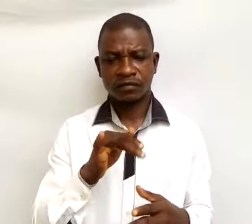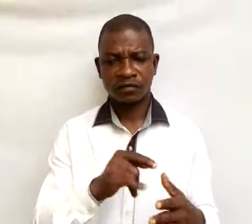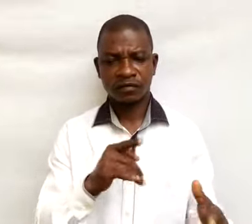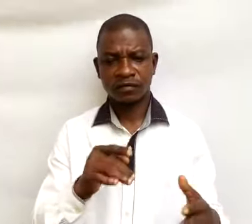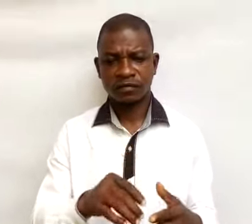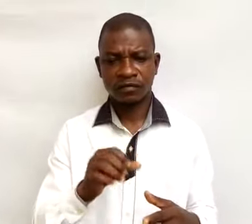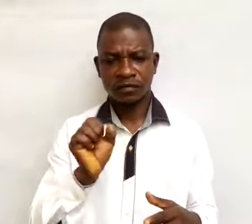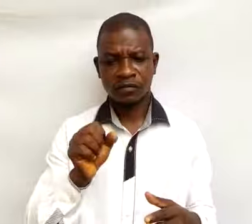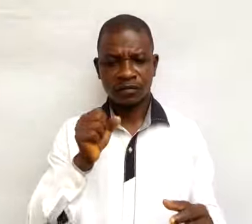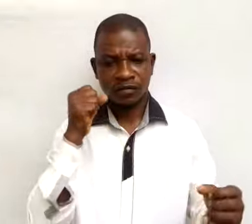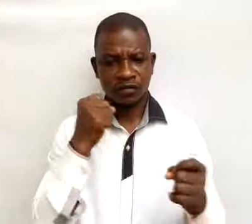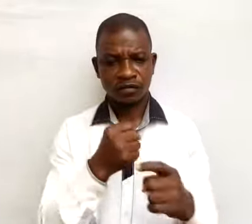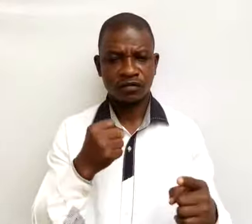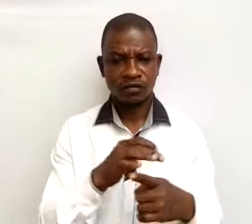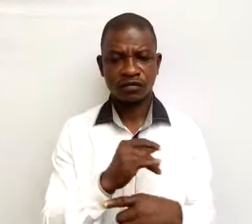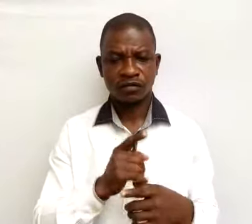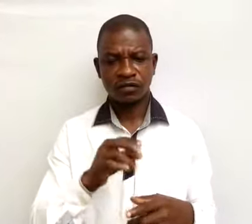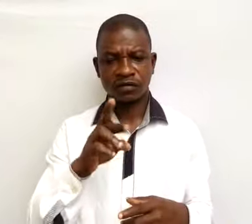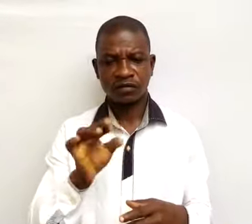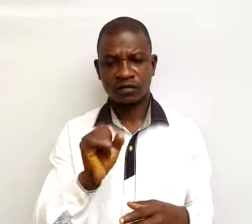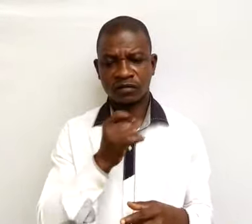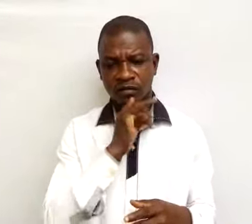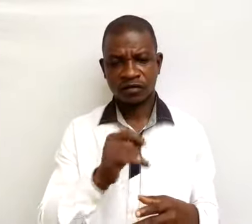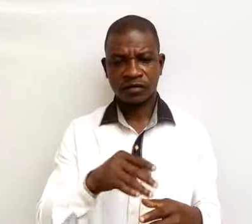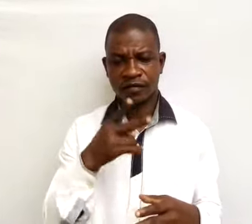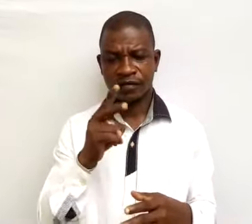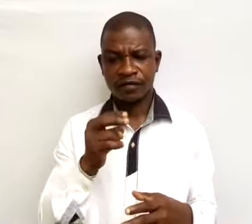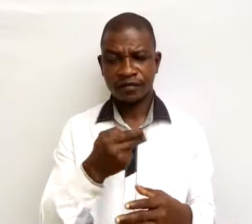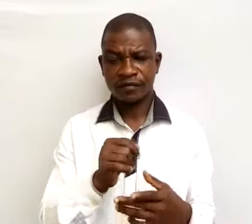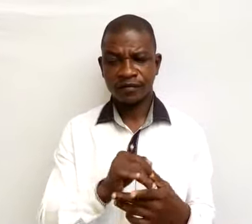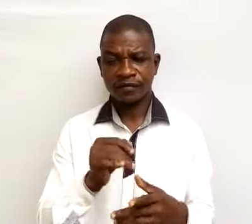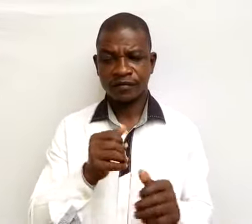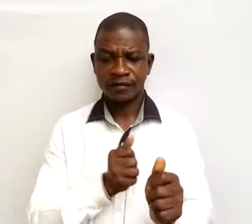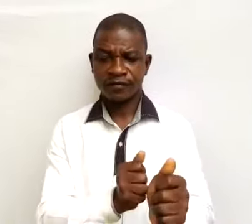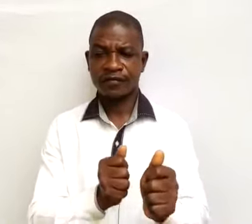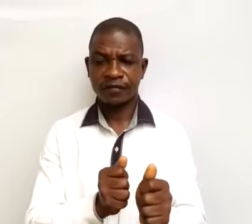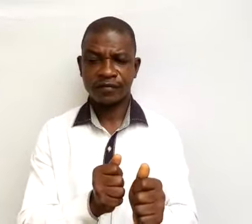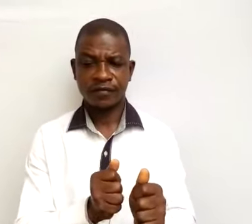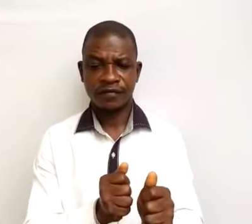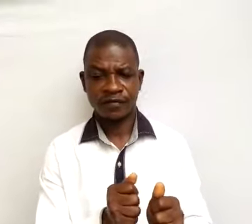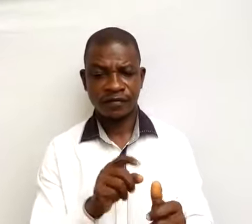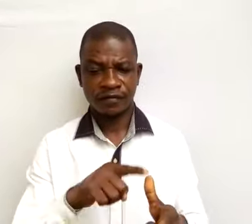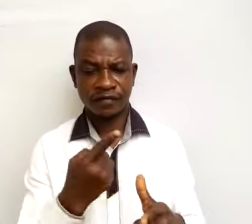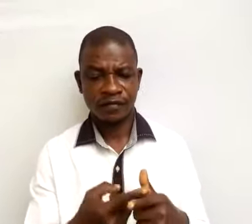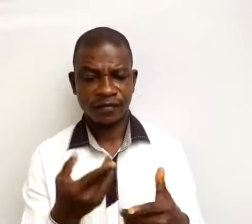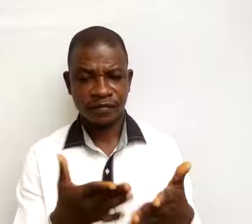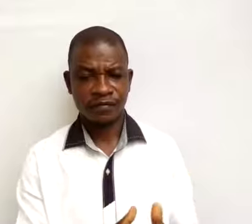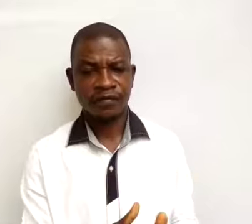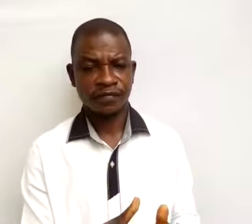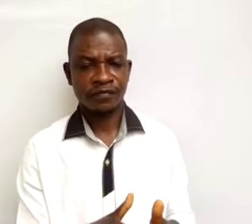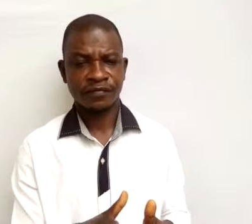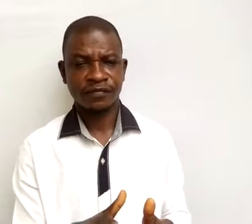shock and respiratory arrest soon follow, then death.